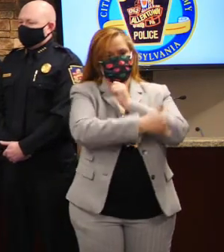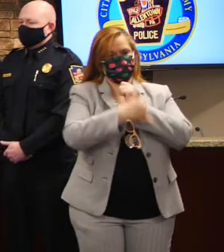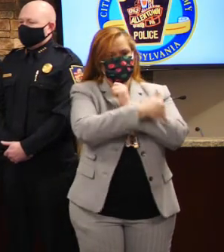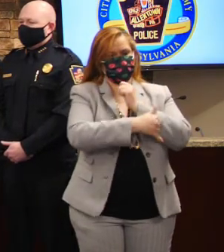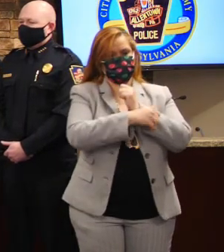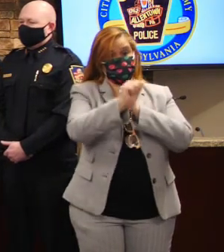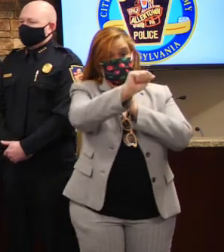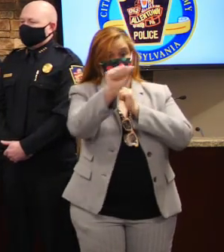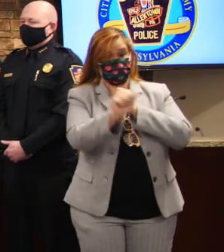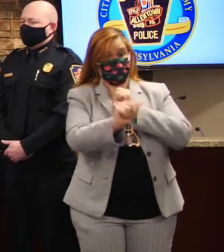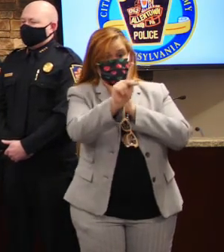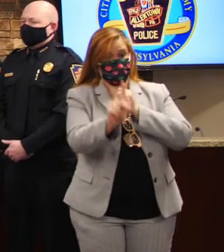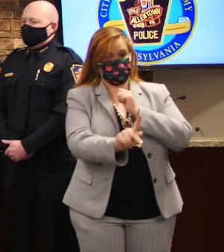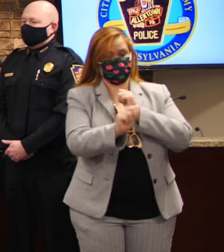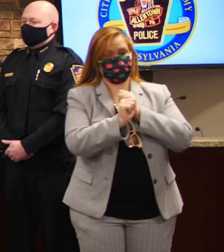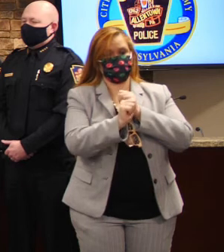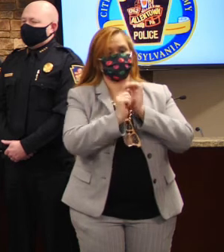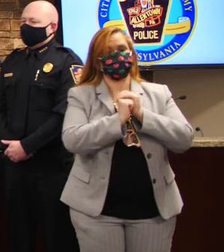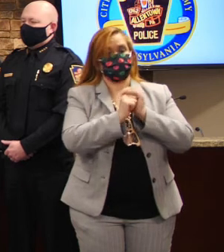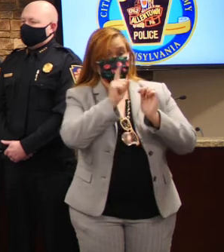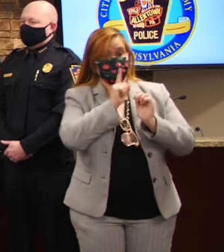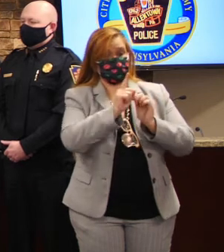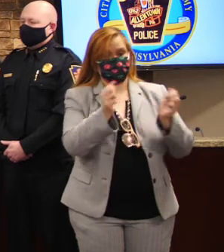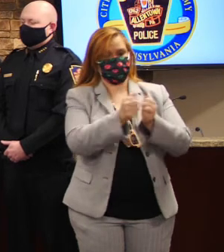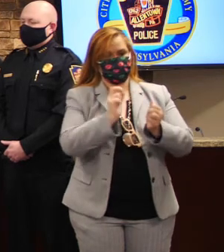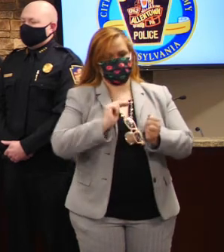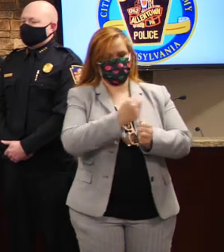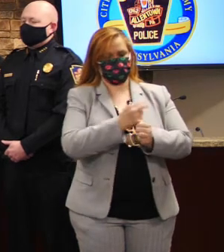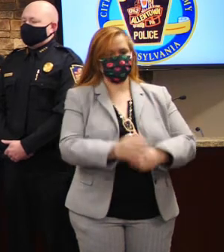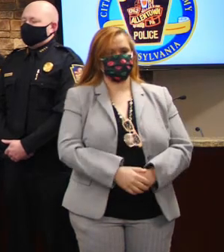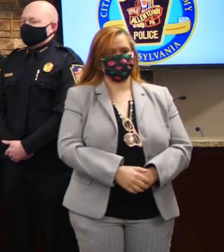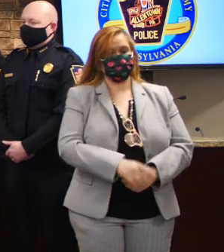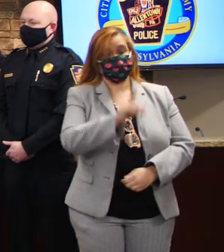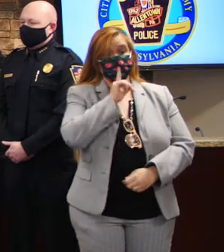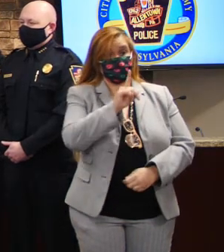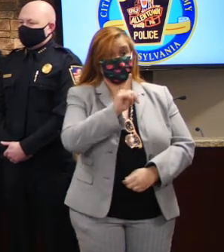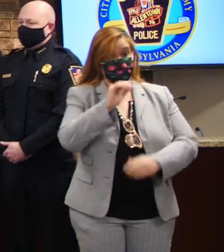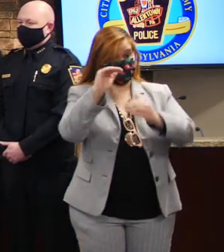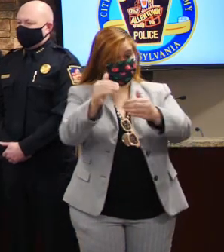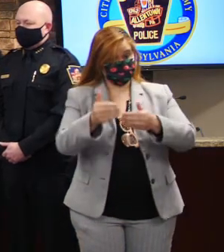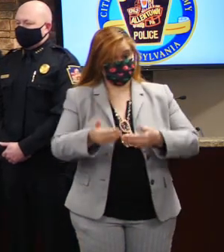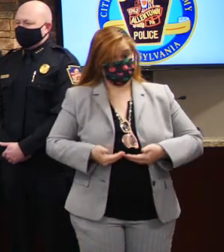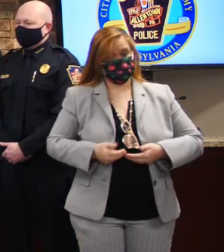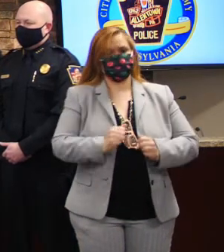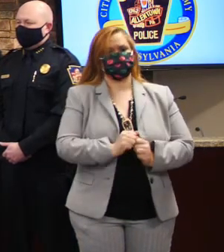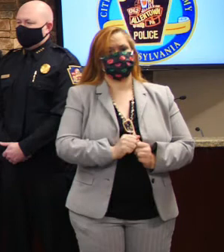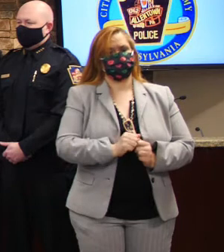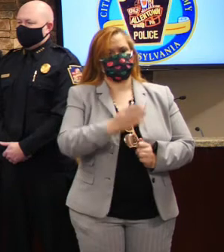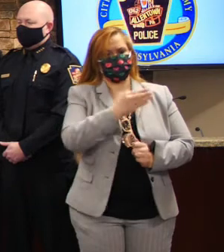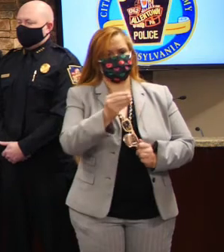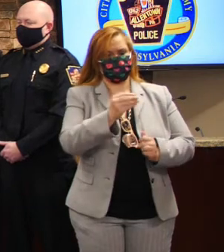Academy is not to train an individual to be a reserve officer, but to produce informed citizens. In